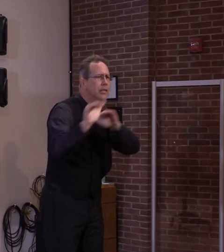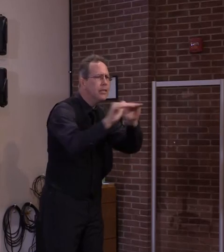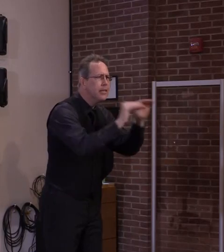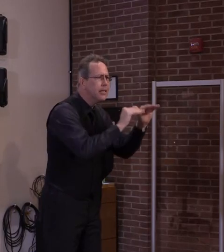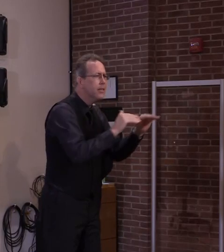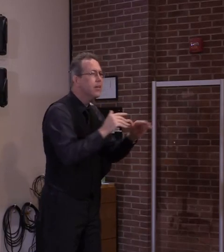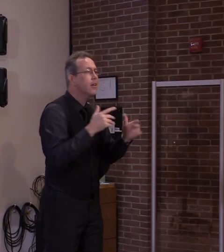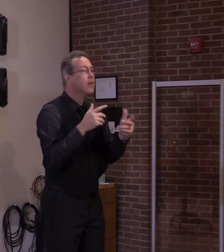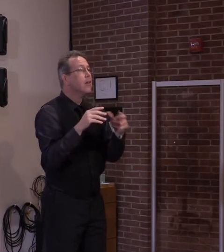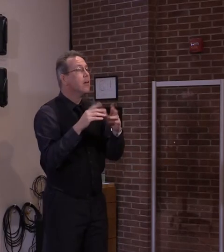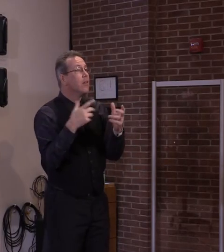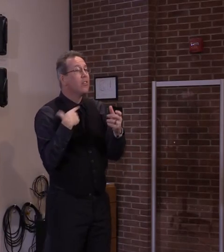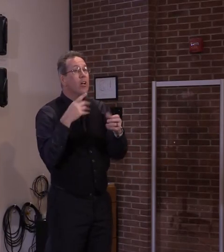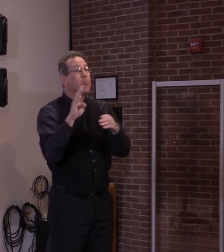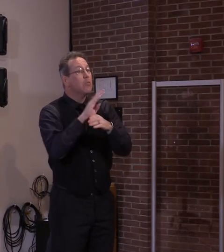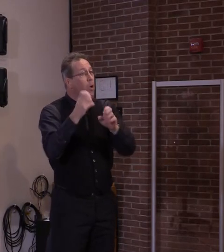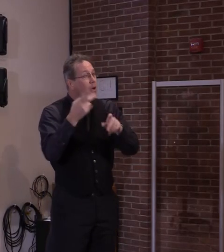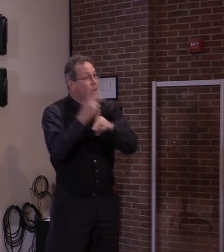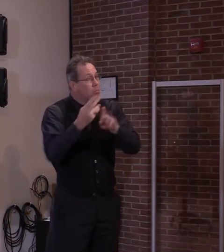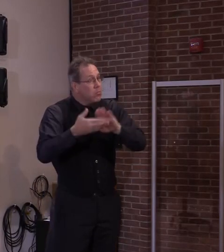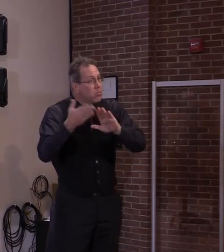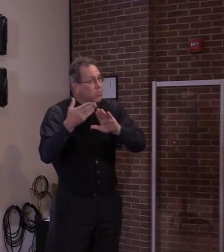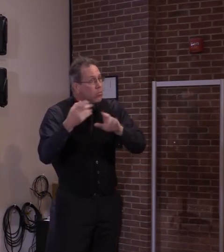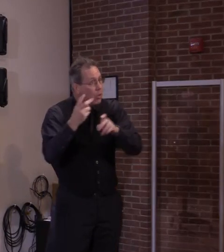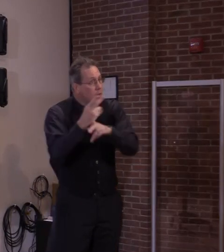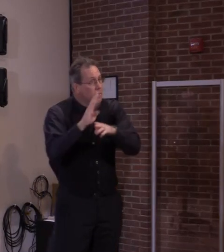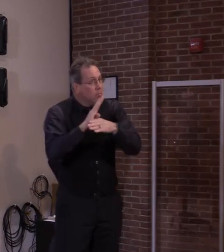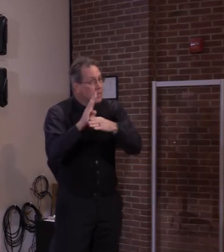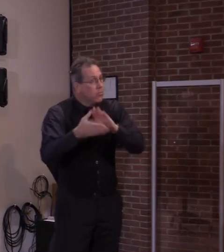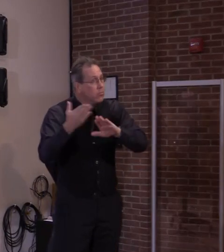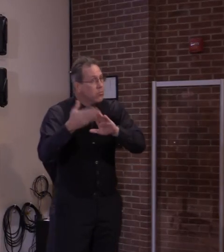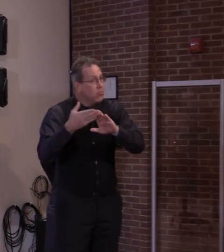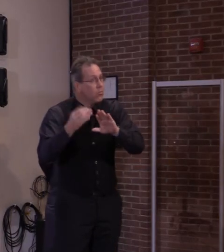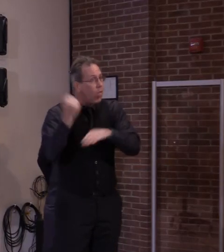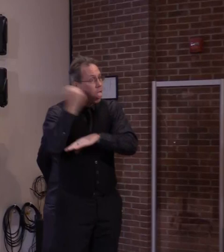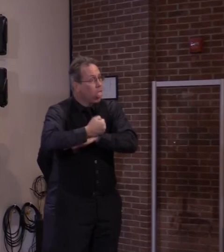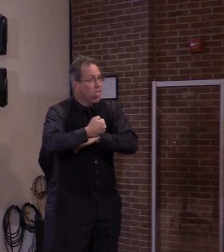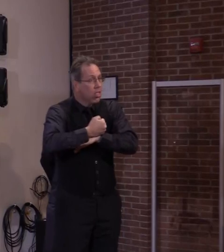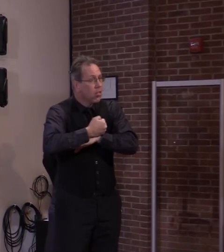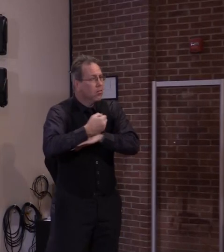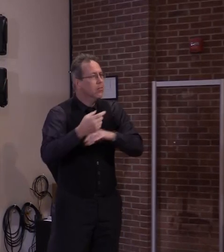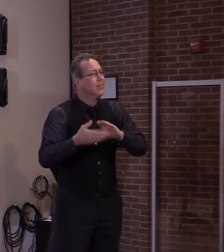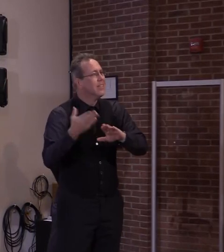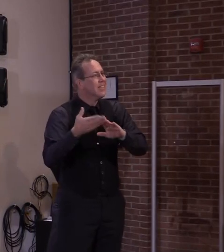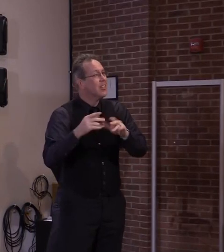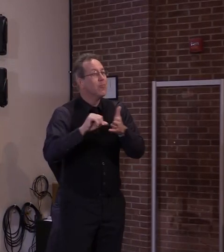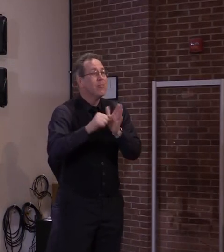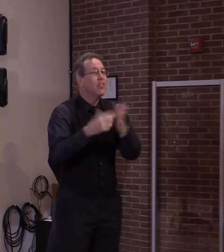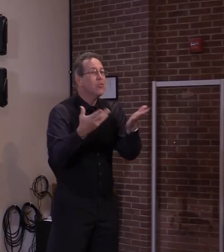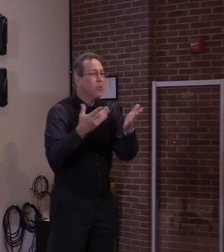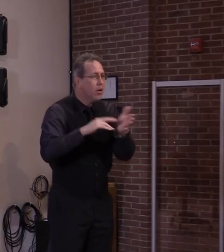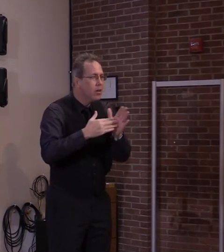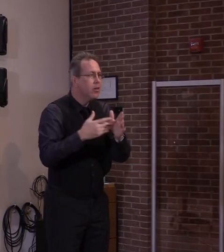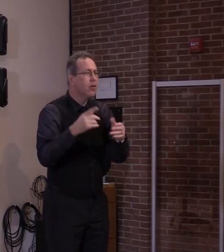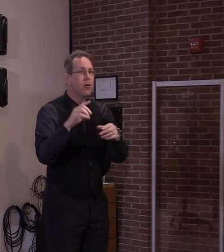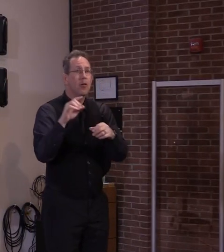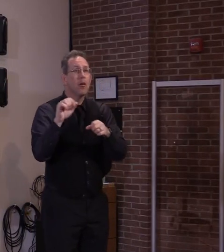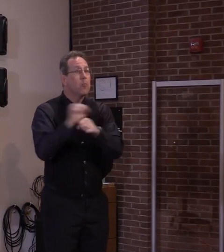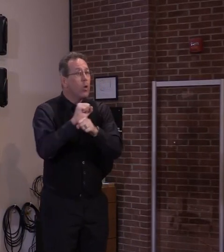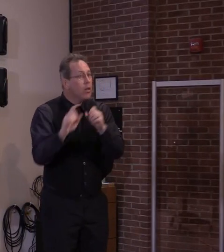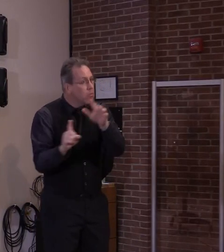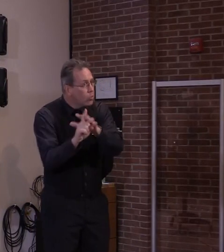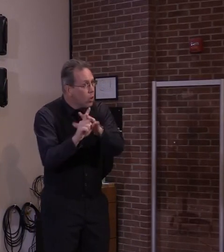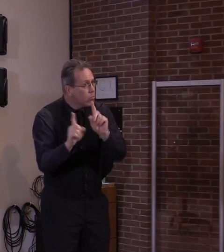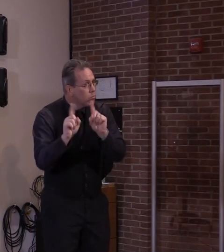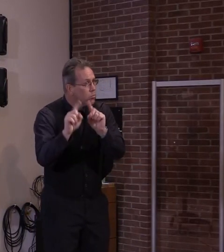really important. And in order to do that, you need your employees to show up and be healthy and safe. At the same time, I'm listening